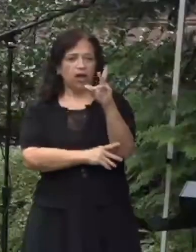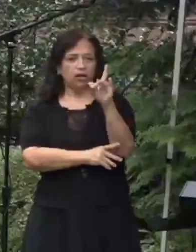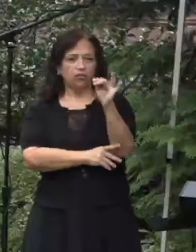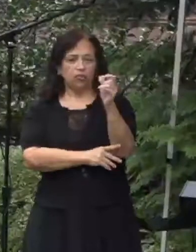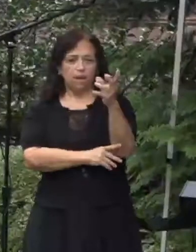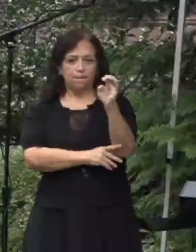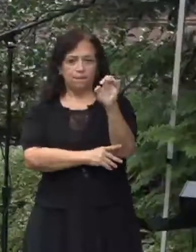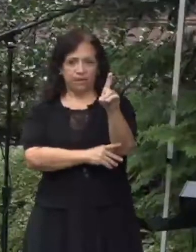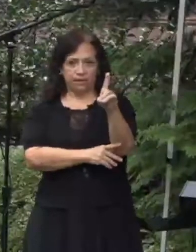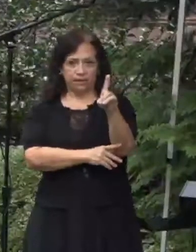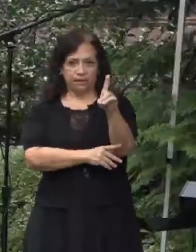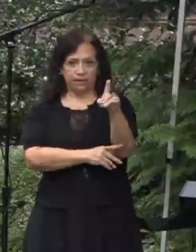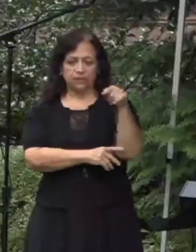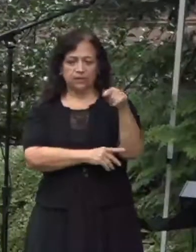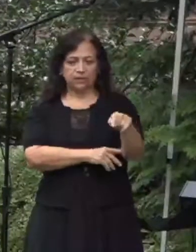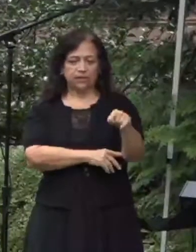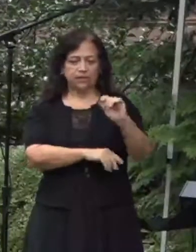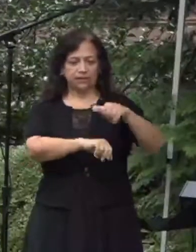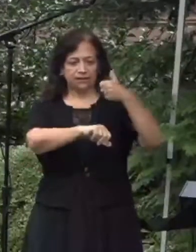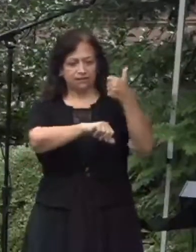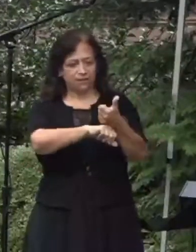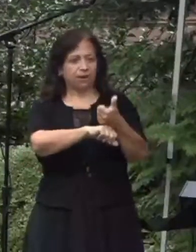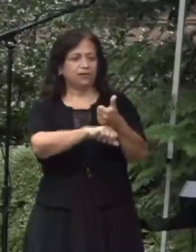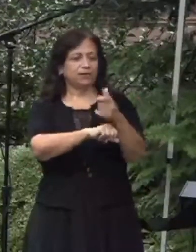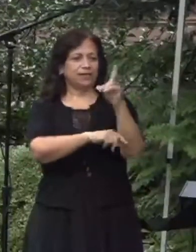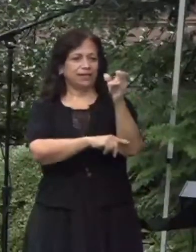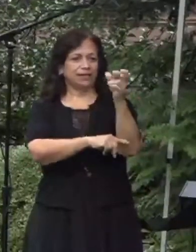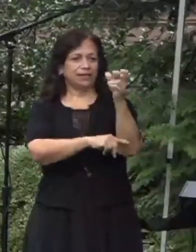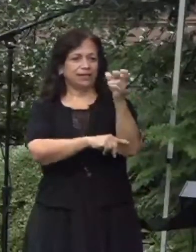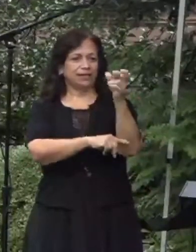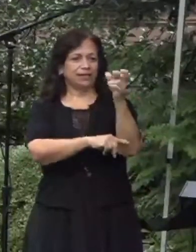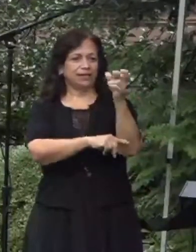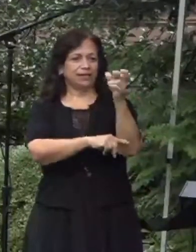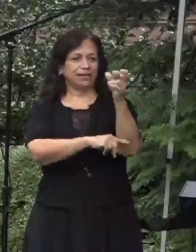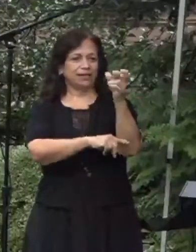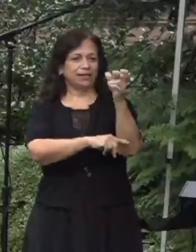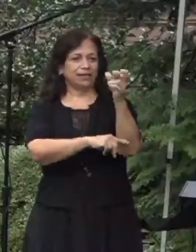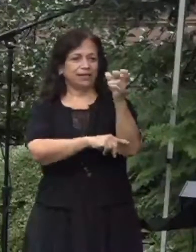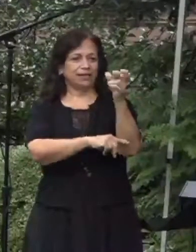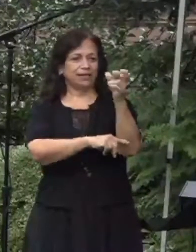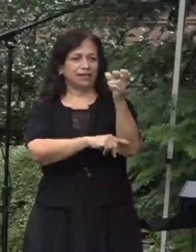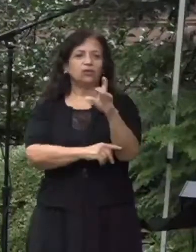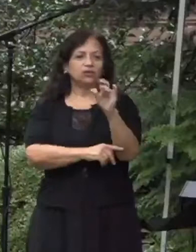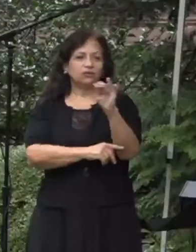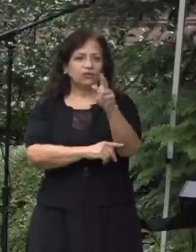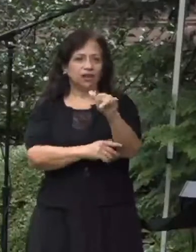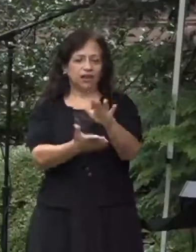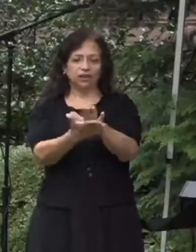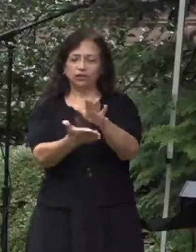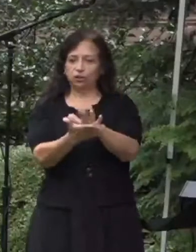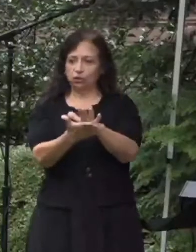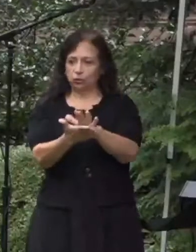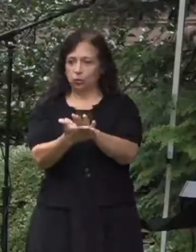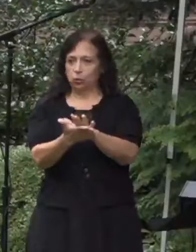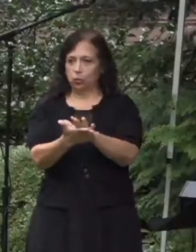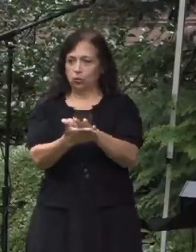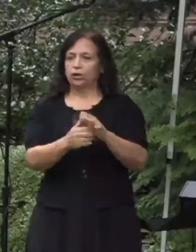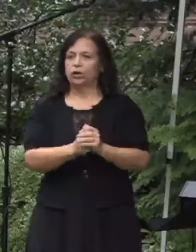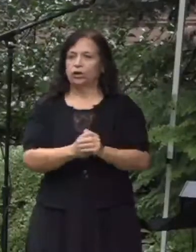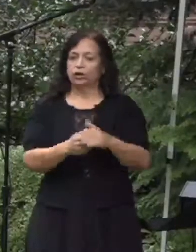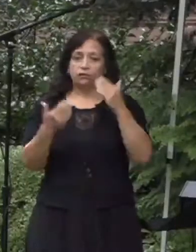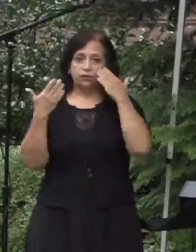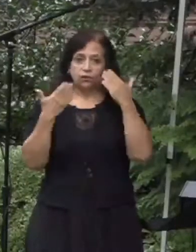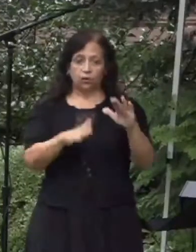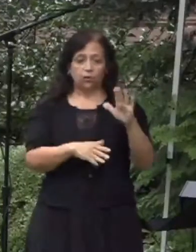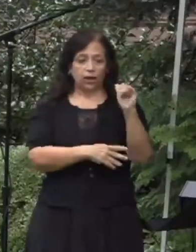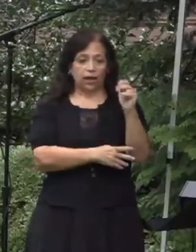as the founding dean of Andover Newton Seminary at Yale Divinity School. So for those of you who don't